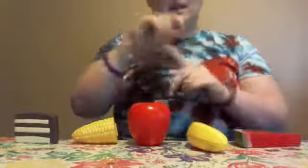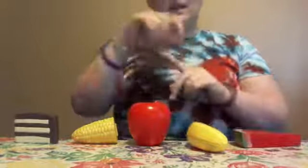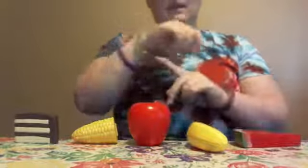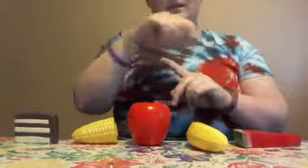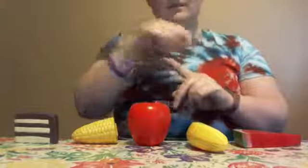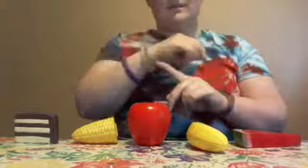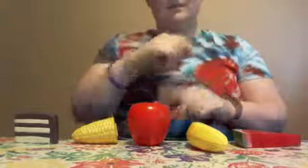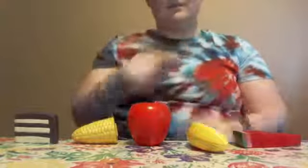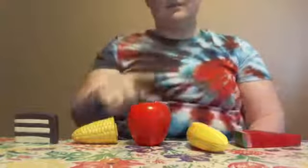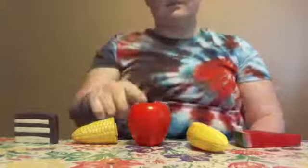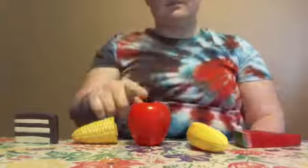banana,